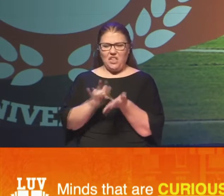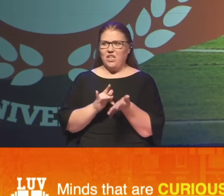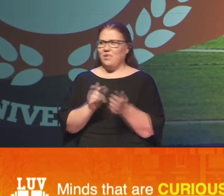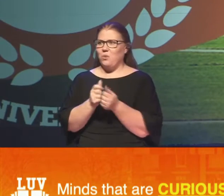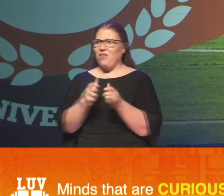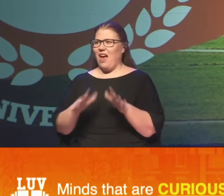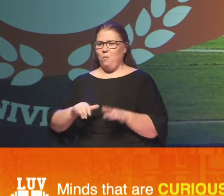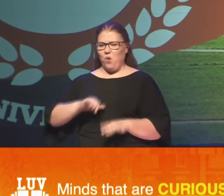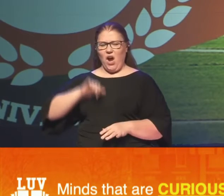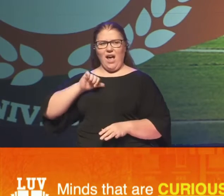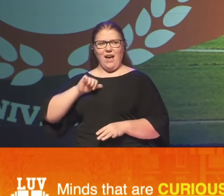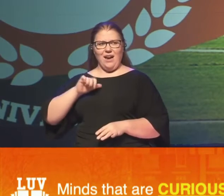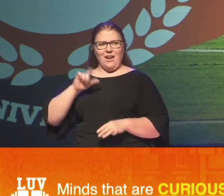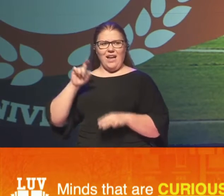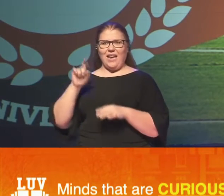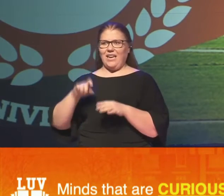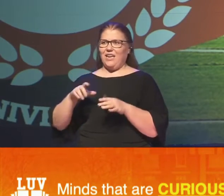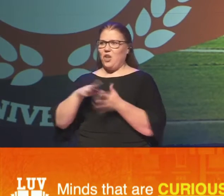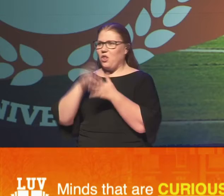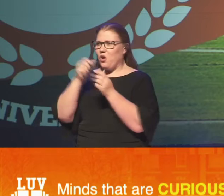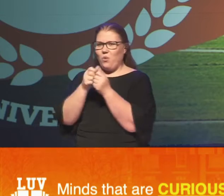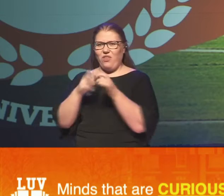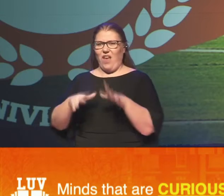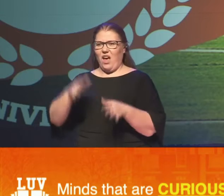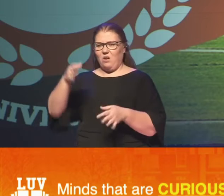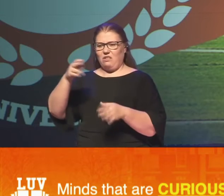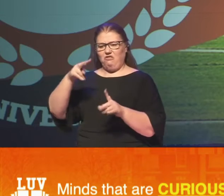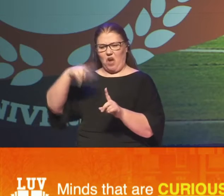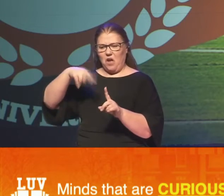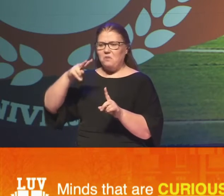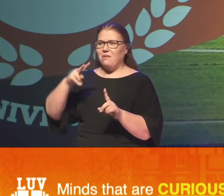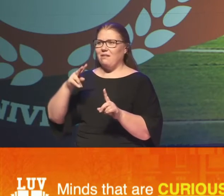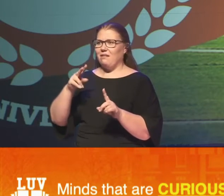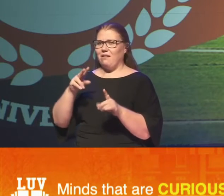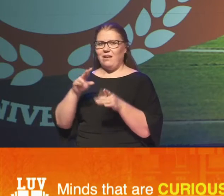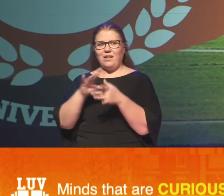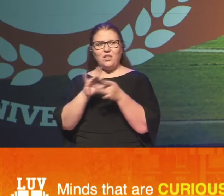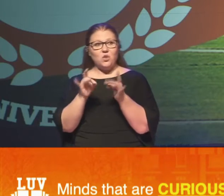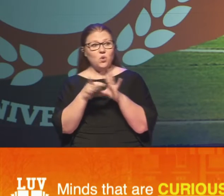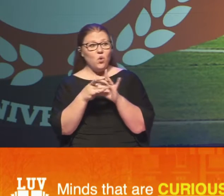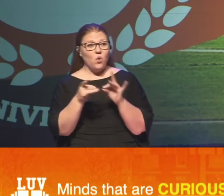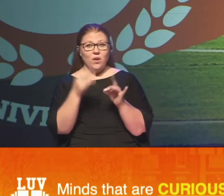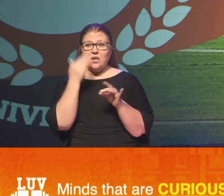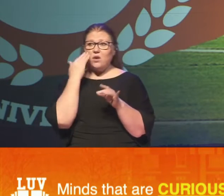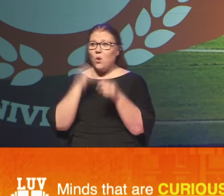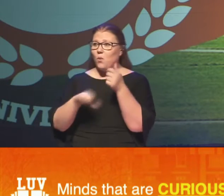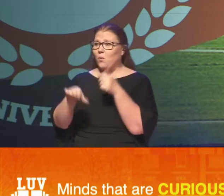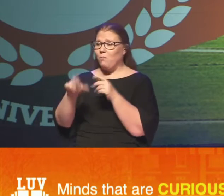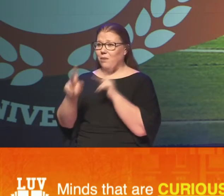learn without pride. I have to learn without judgment. Stories, getting to know people. So I